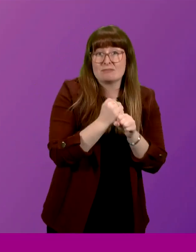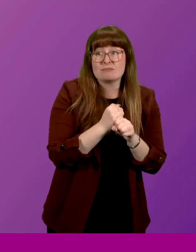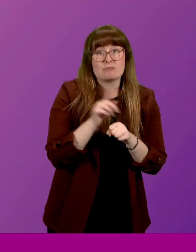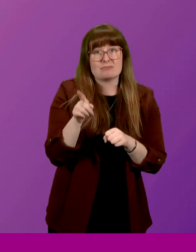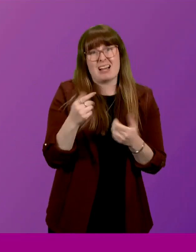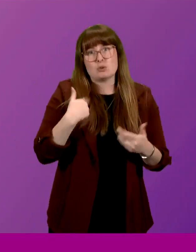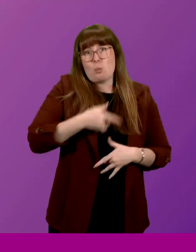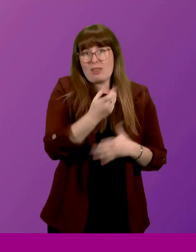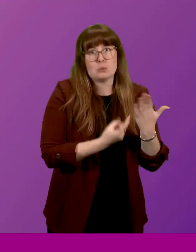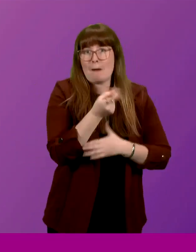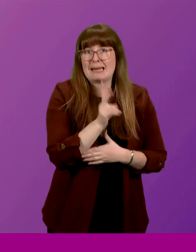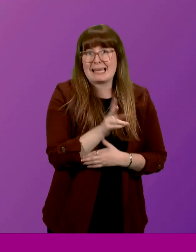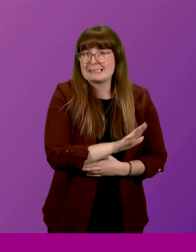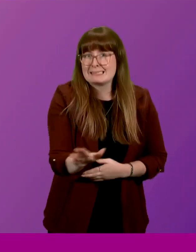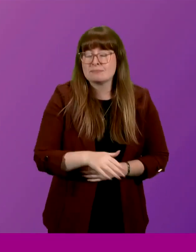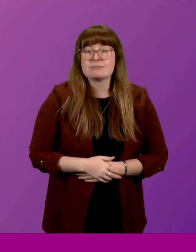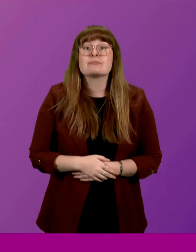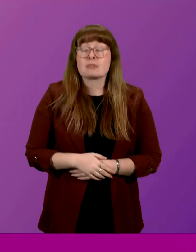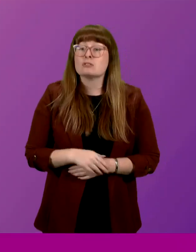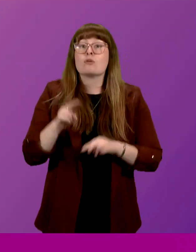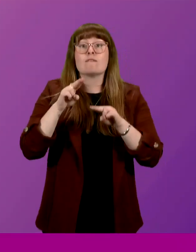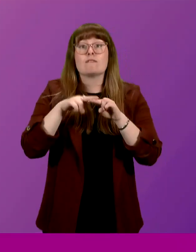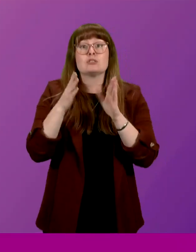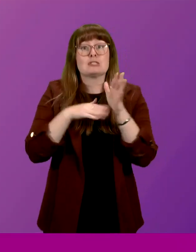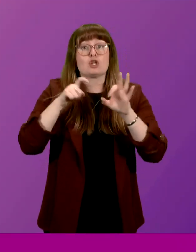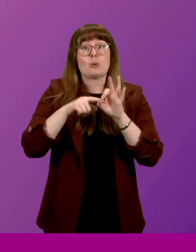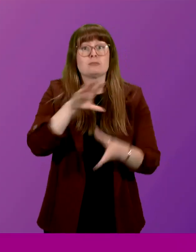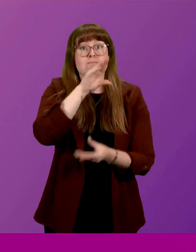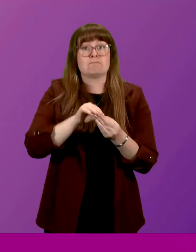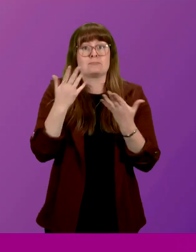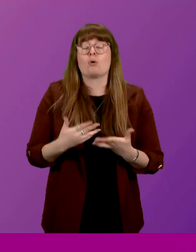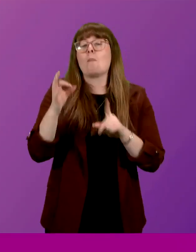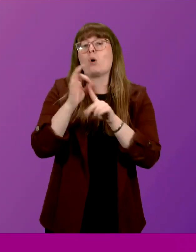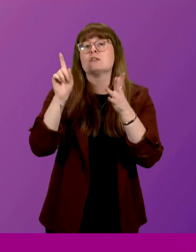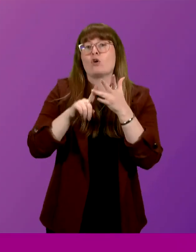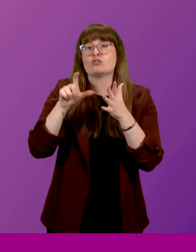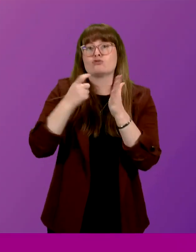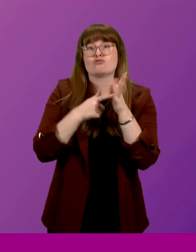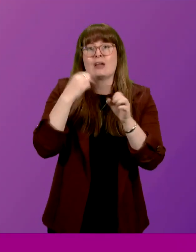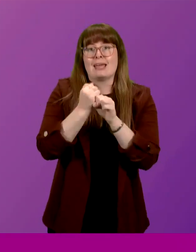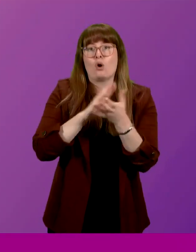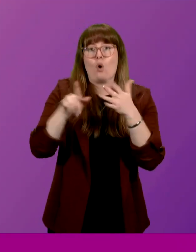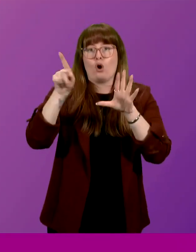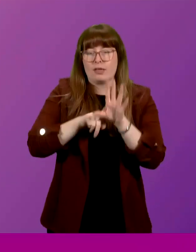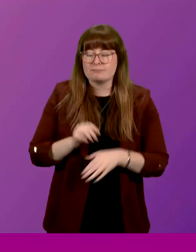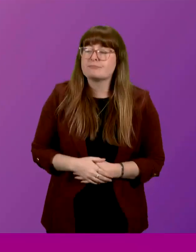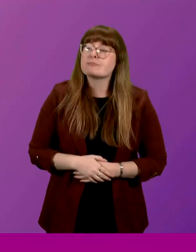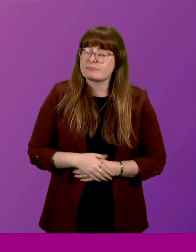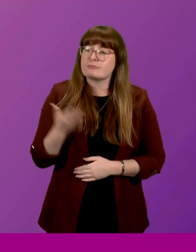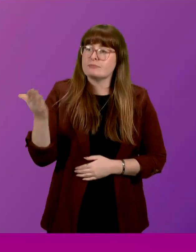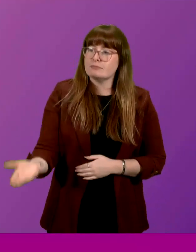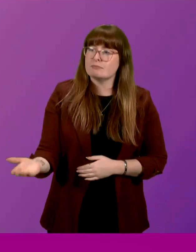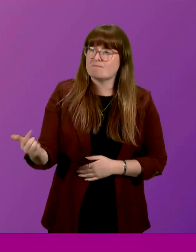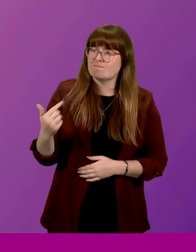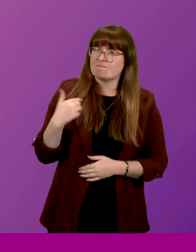question. Thank you. That concludes First Minister's questions. Point of order, Craig Hoy. Thank you, Presiding Officer. I fear